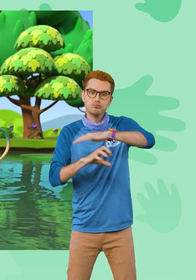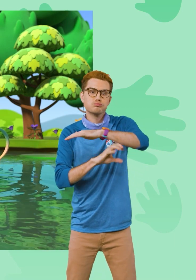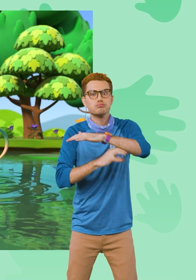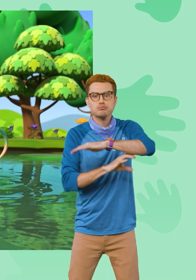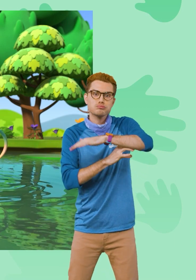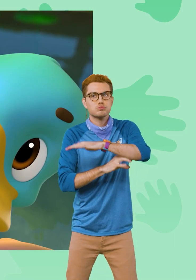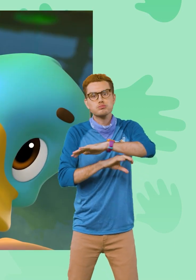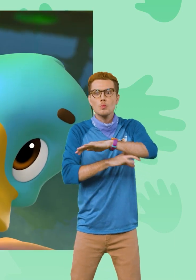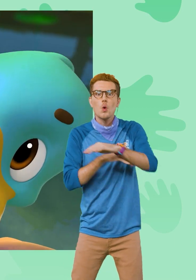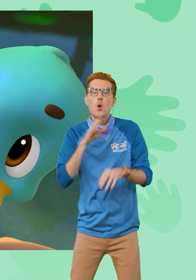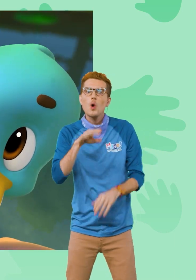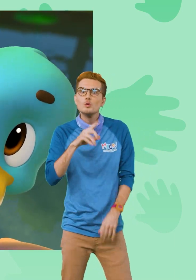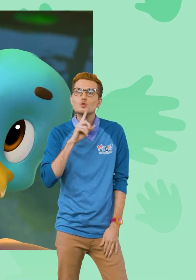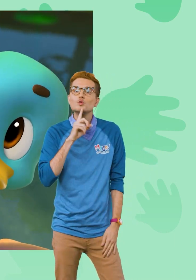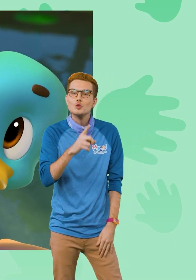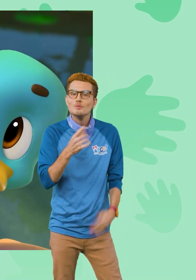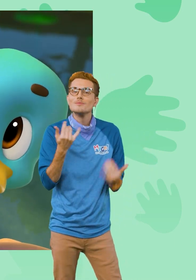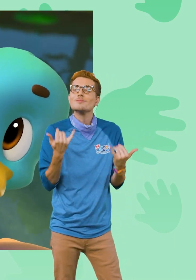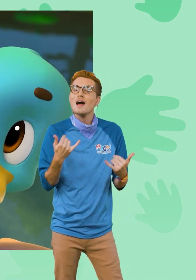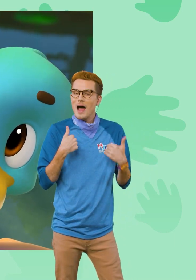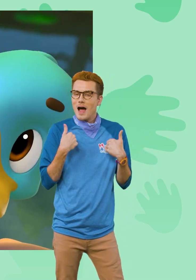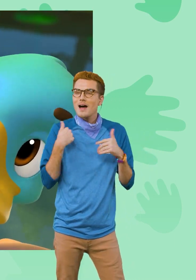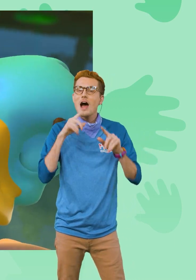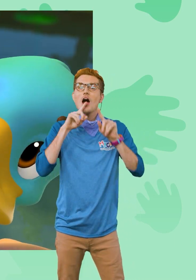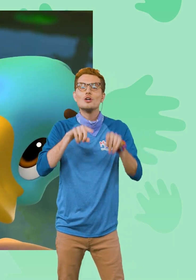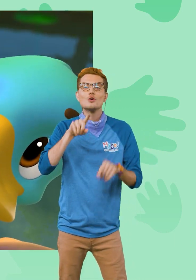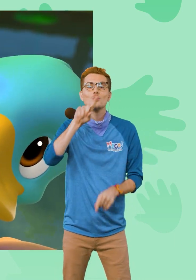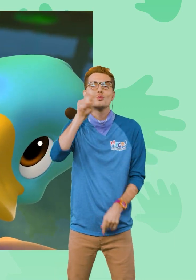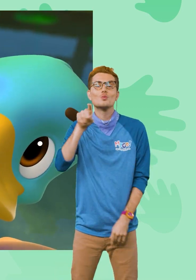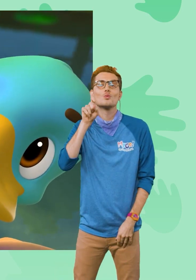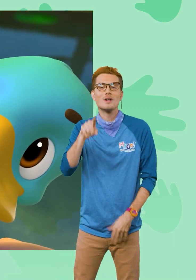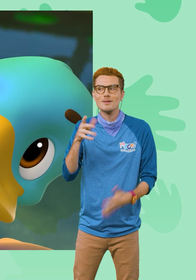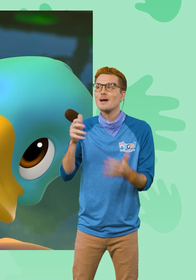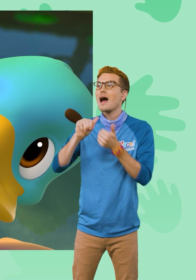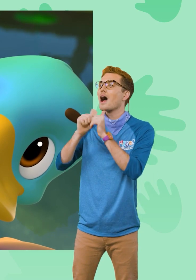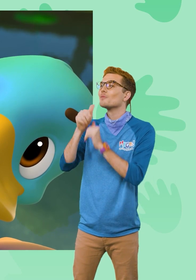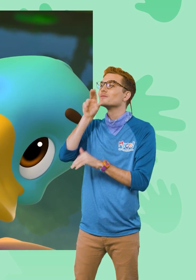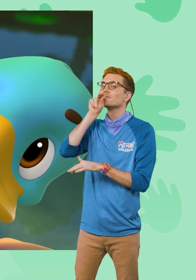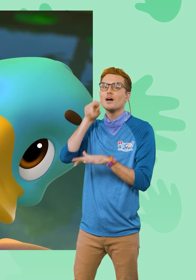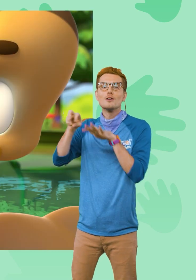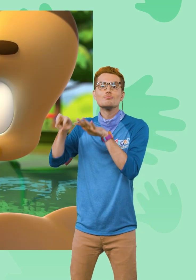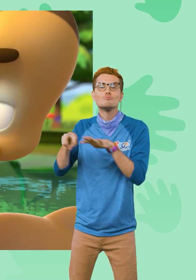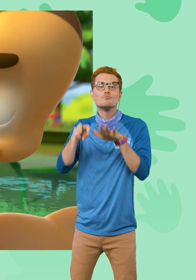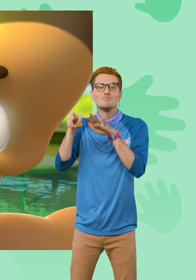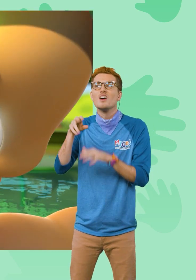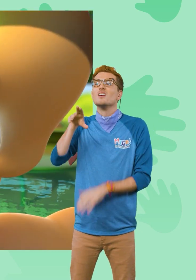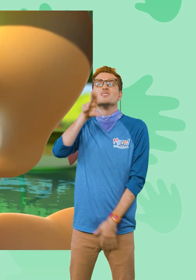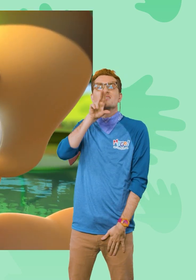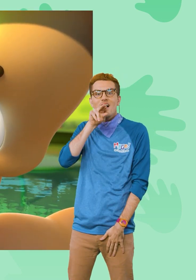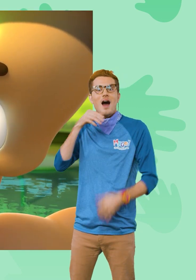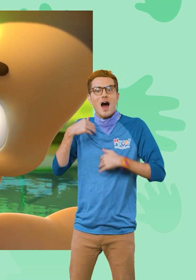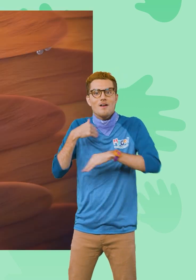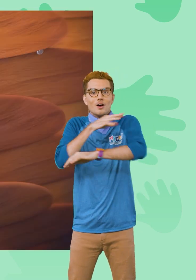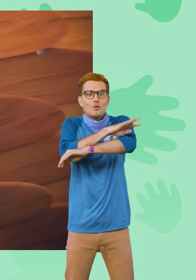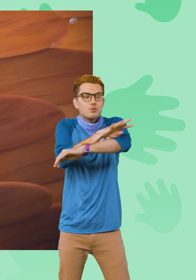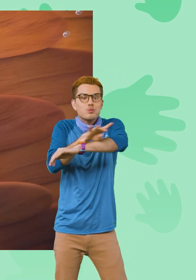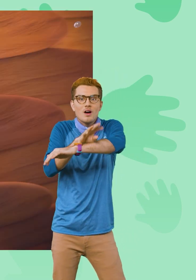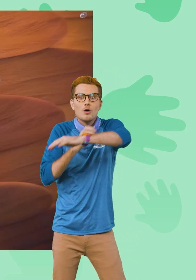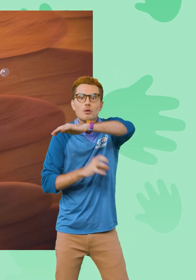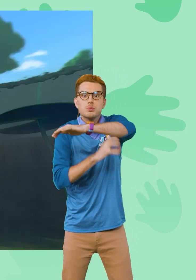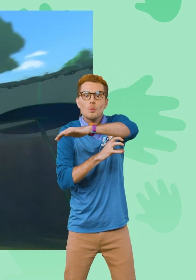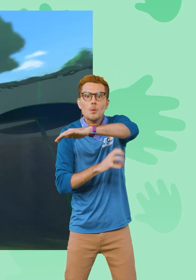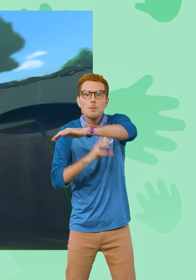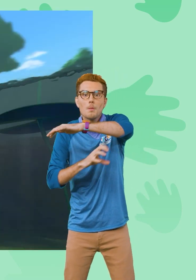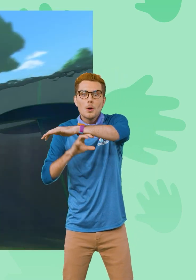It's true! And now I have the answer to my question. How do ducks float? Duck feathers trap air